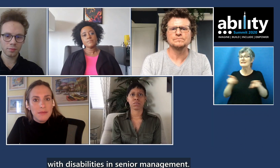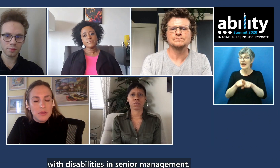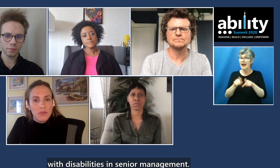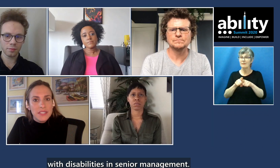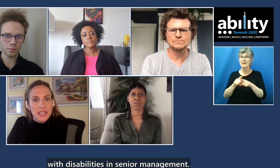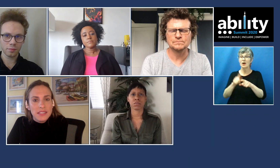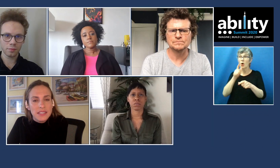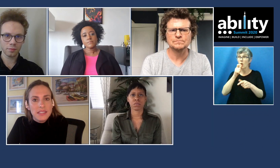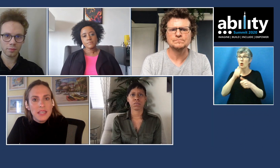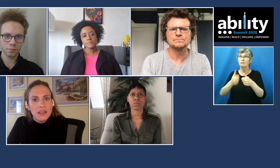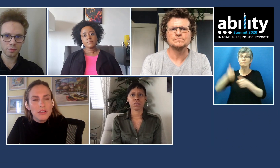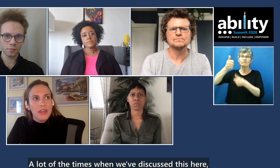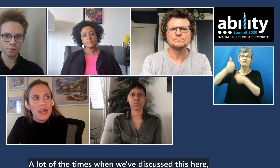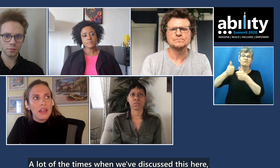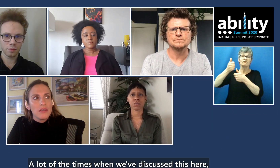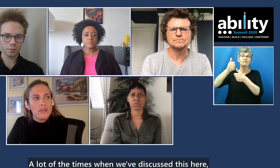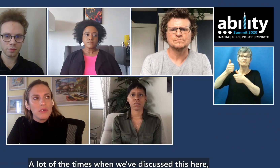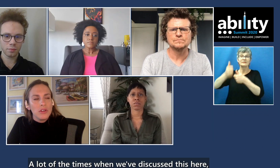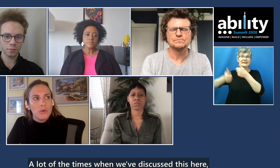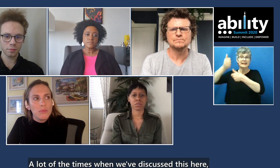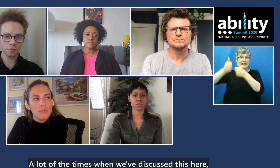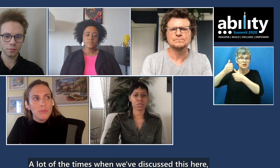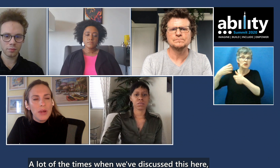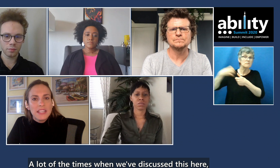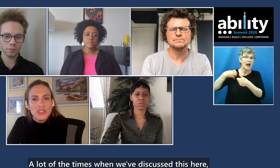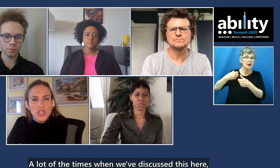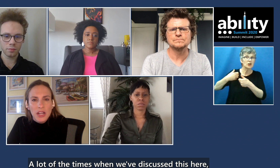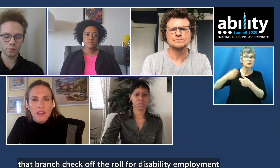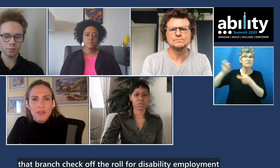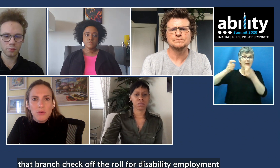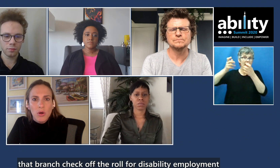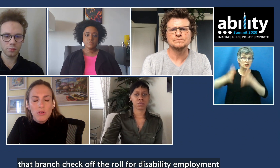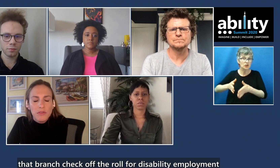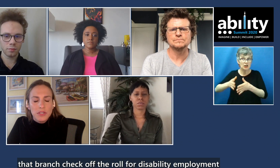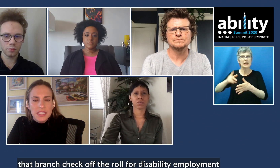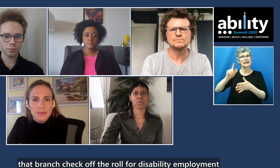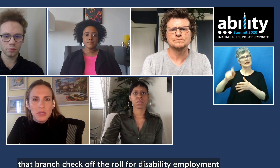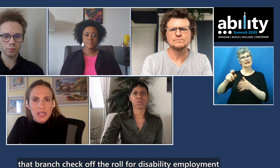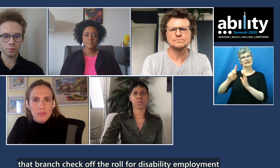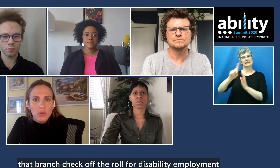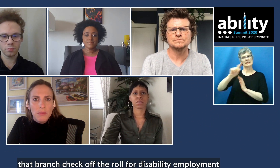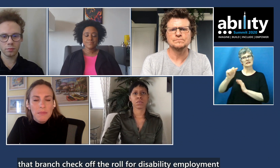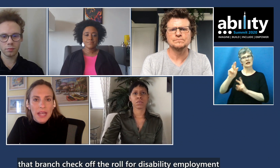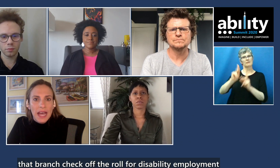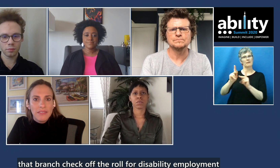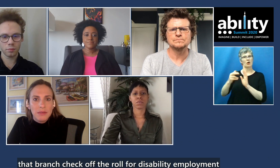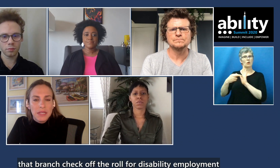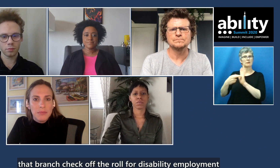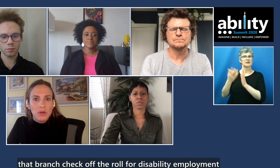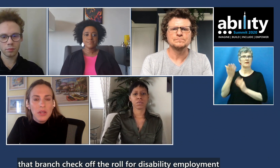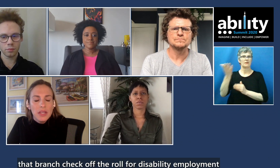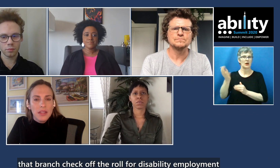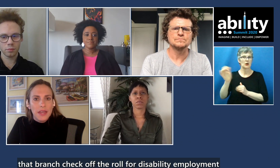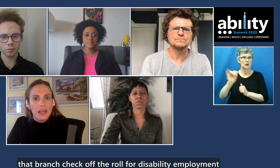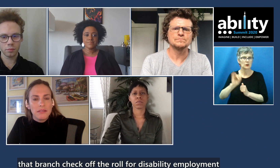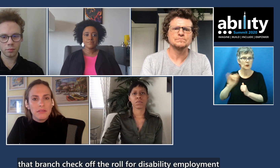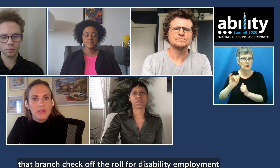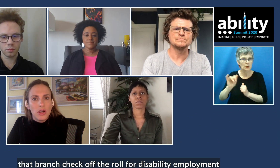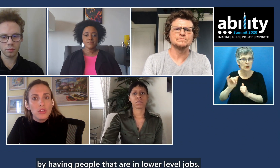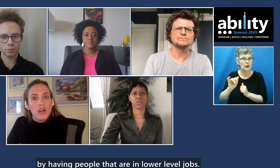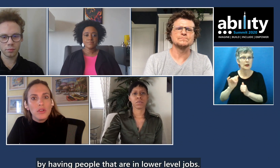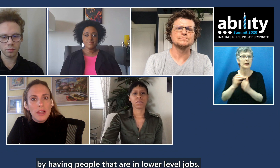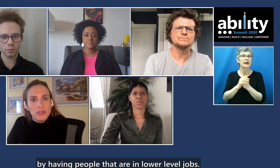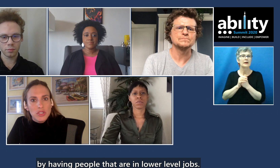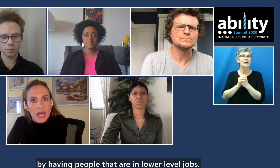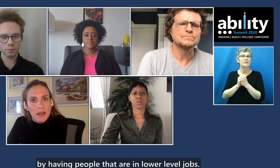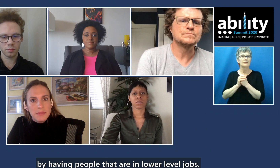lot of the times when we've discussed this here, that, brands check off the role for disability employment by having people that